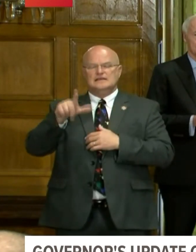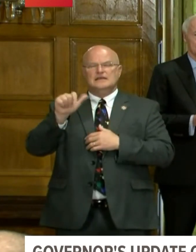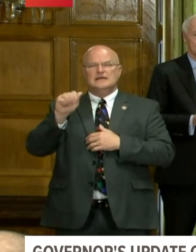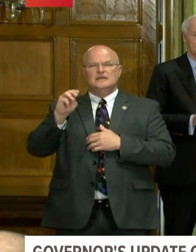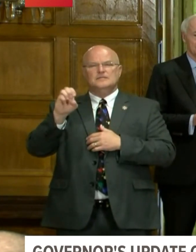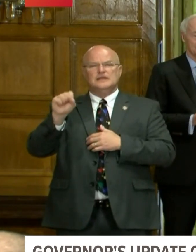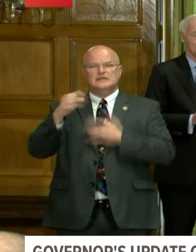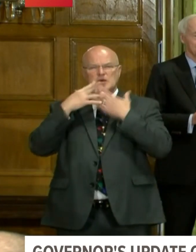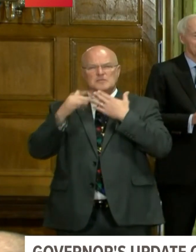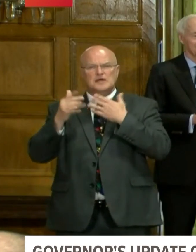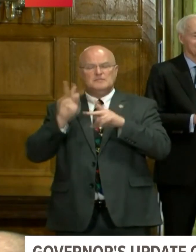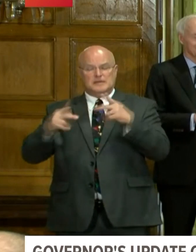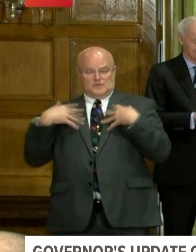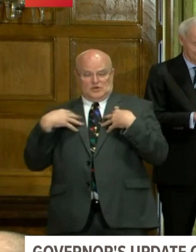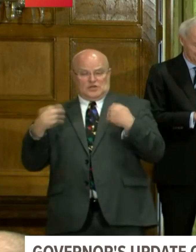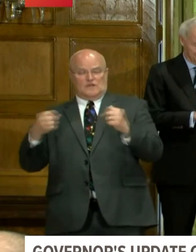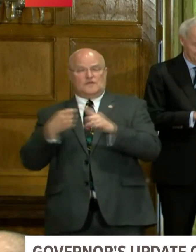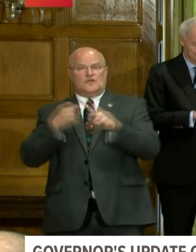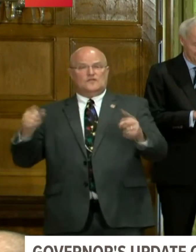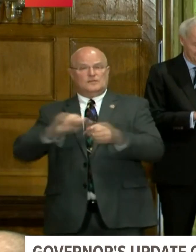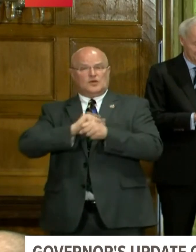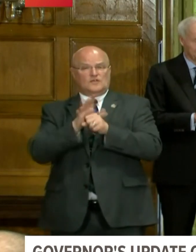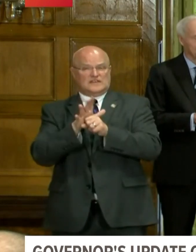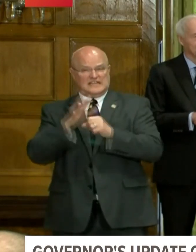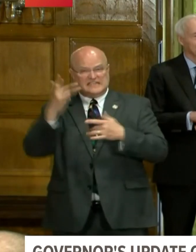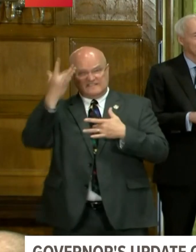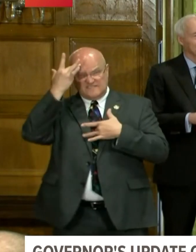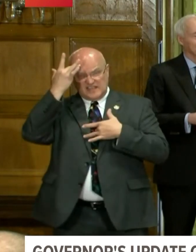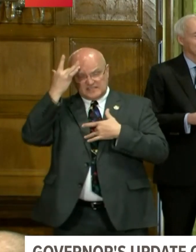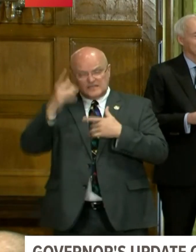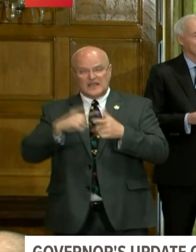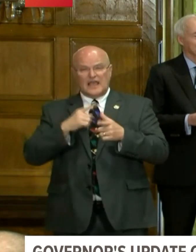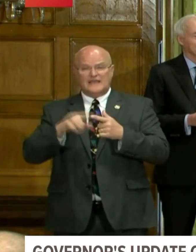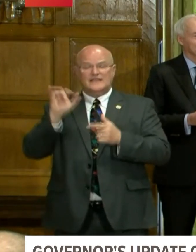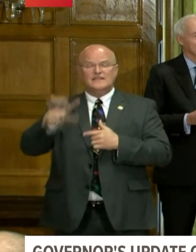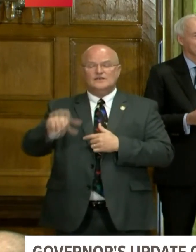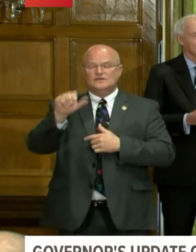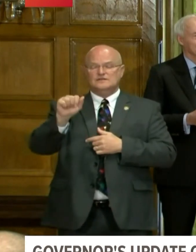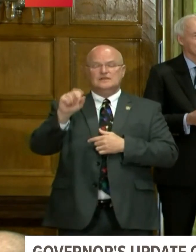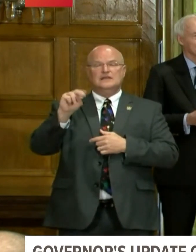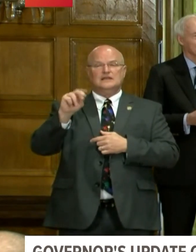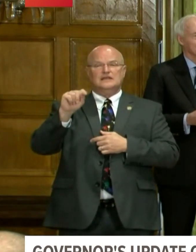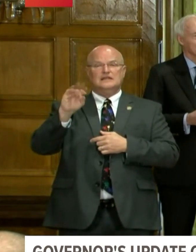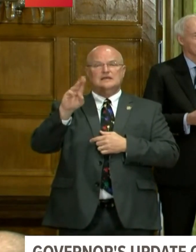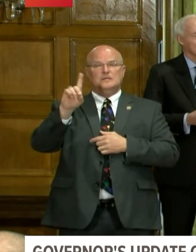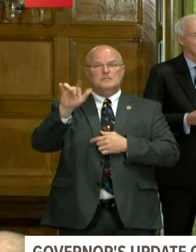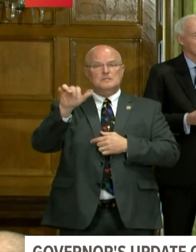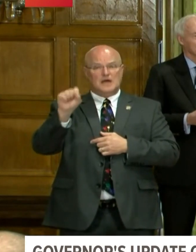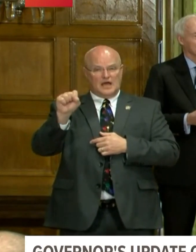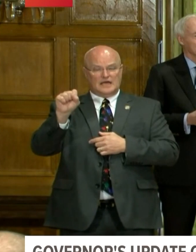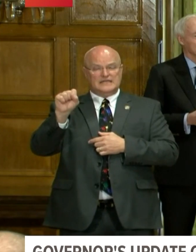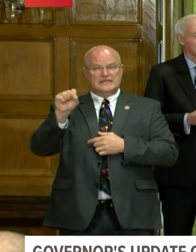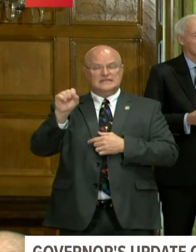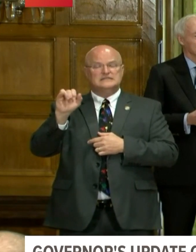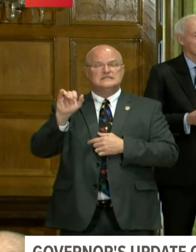have recovered from COVID-19 infection, and those antibodies in that plasma